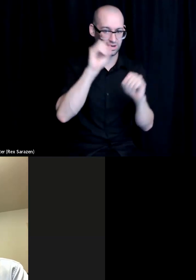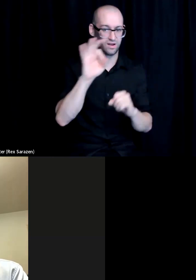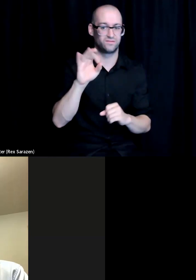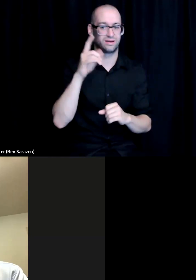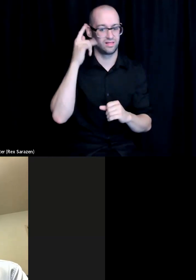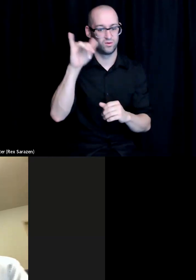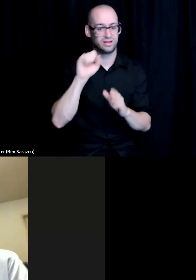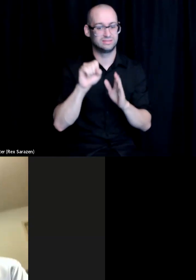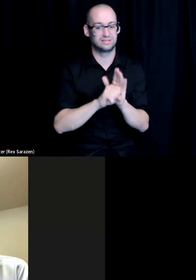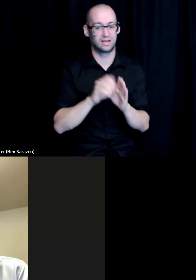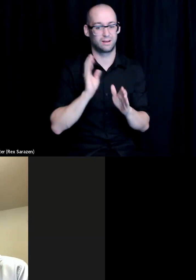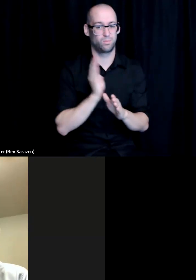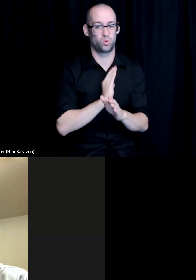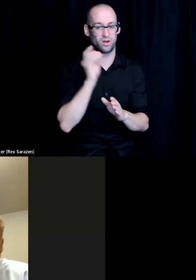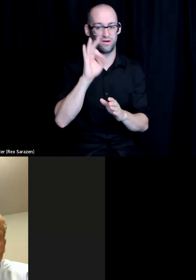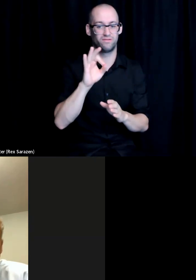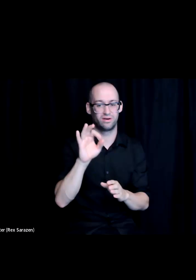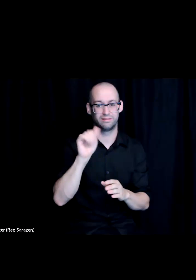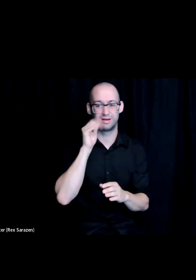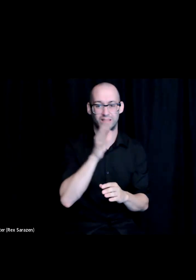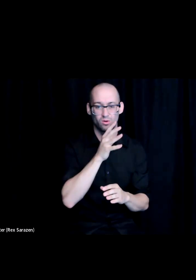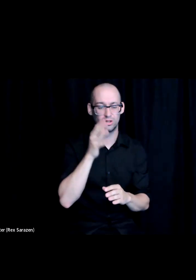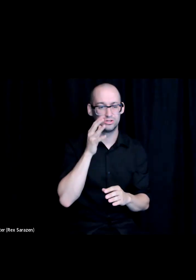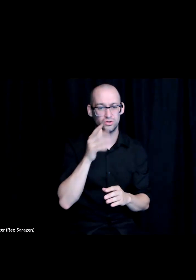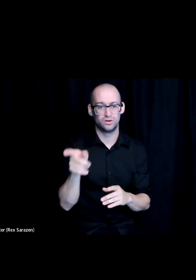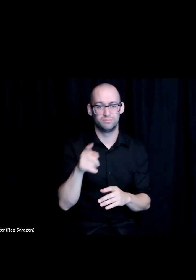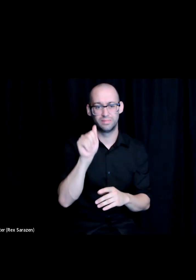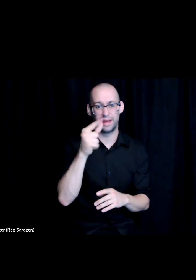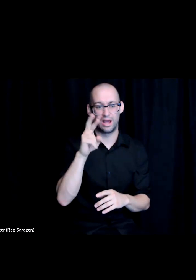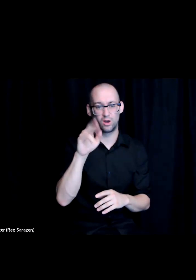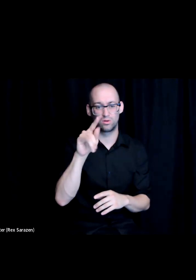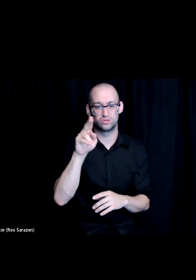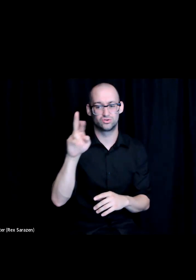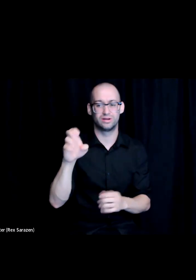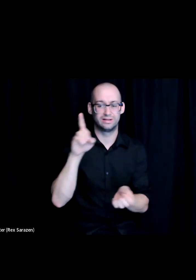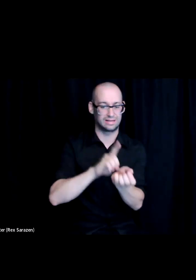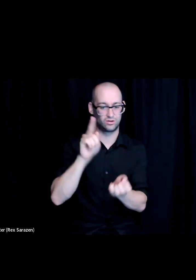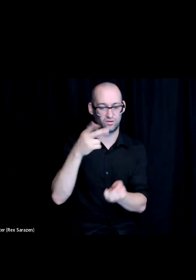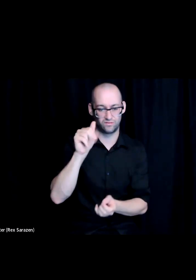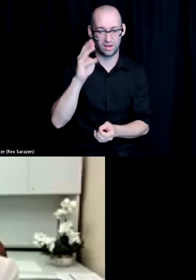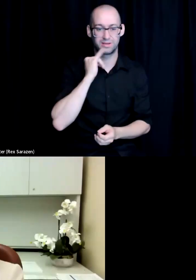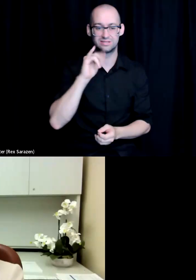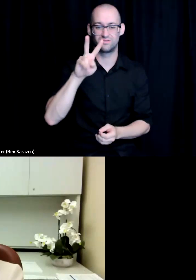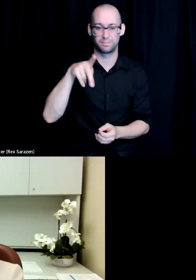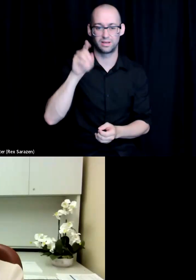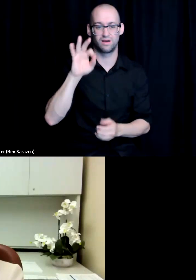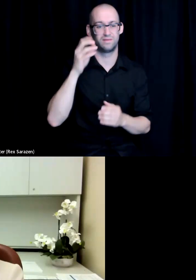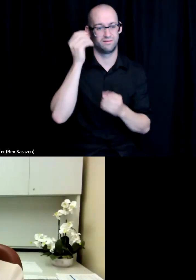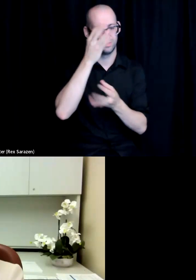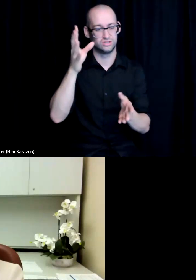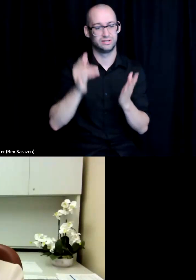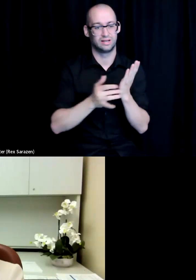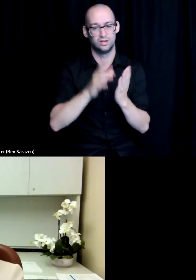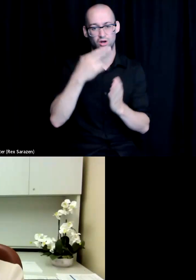Agriculture. Next up, we have Dr. Pham, who's the Vice President of Information Technology at the Hartnell